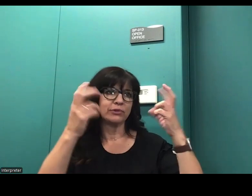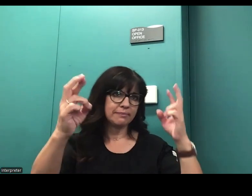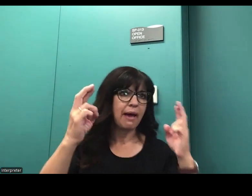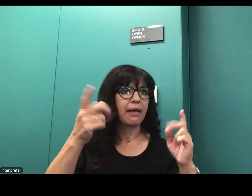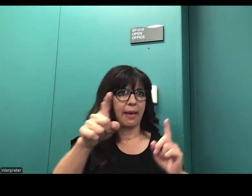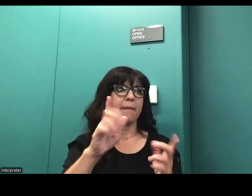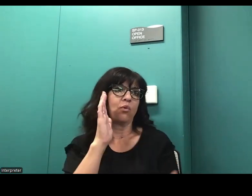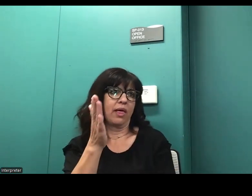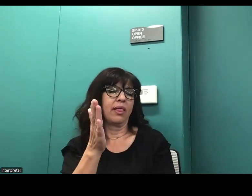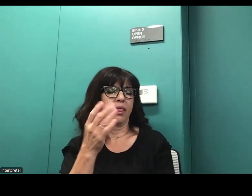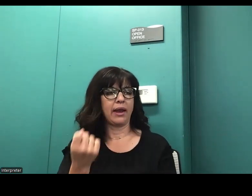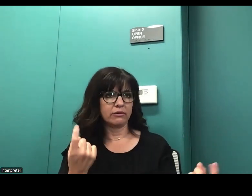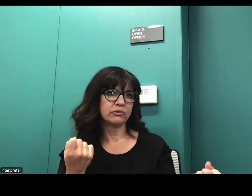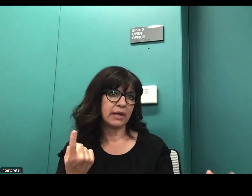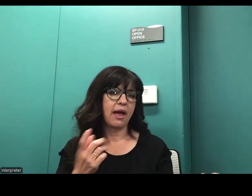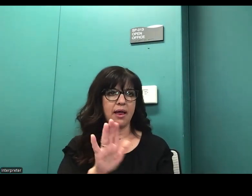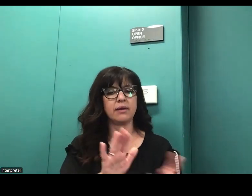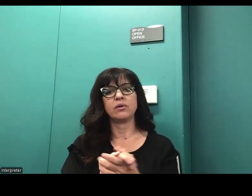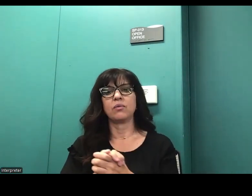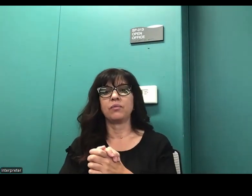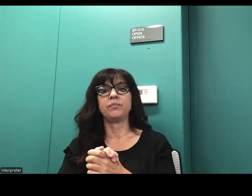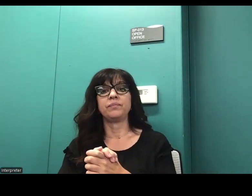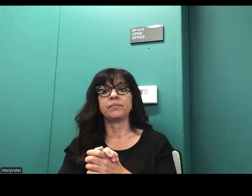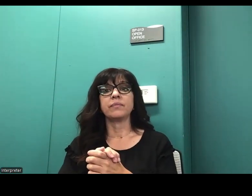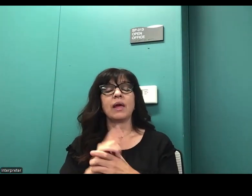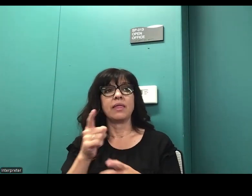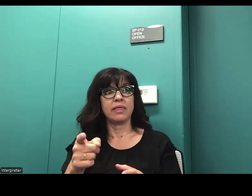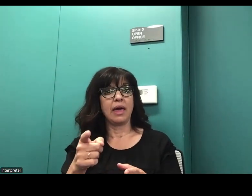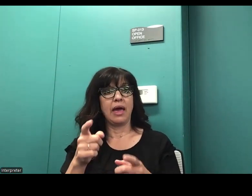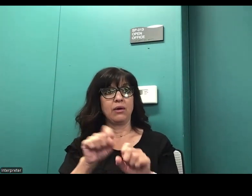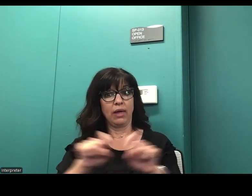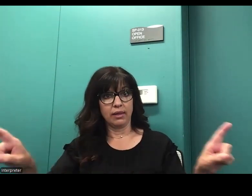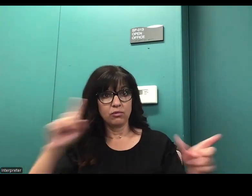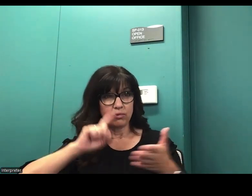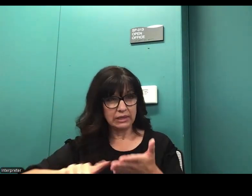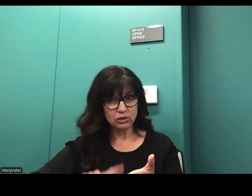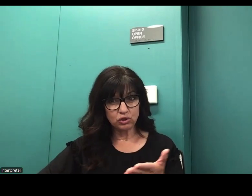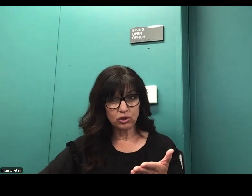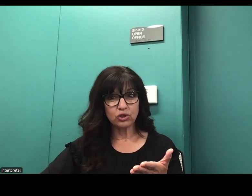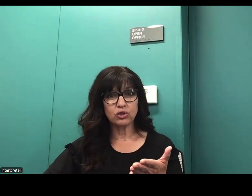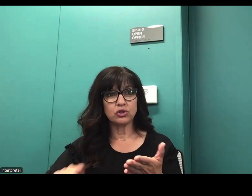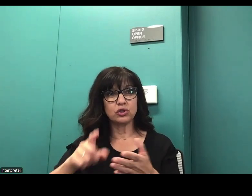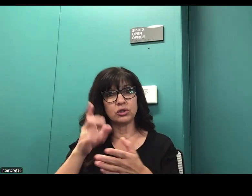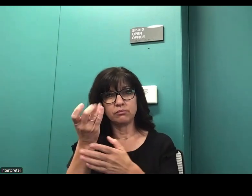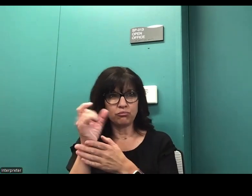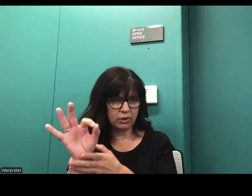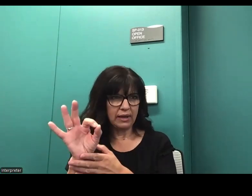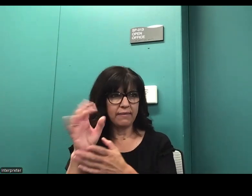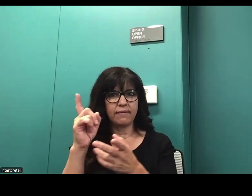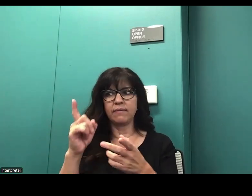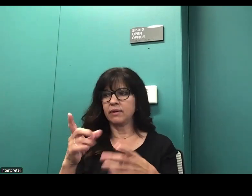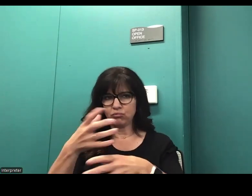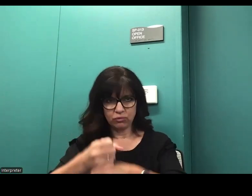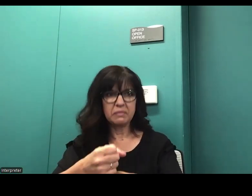respectful and understanding. So they released this research brief that I wanted to share,